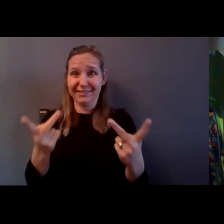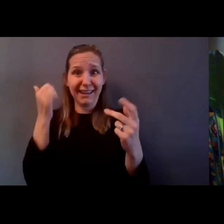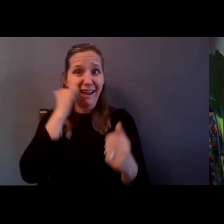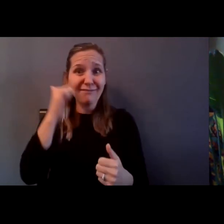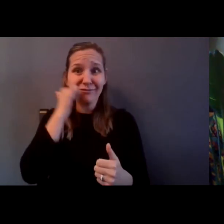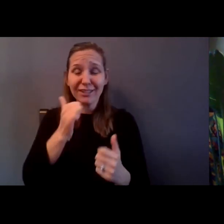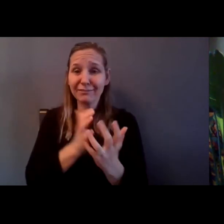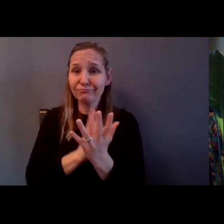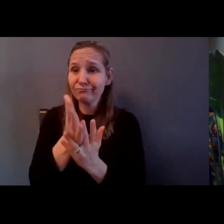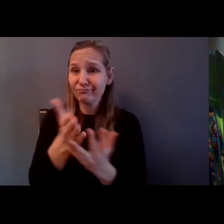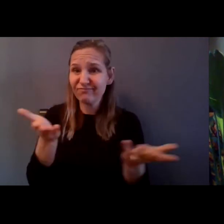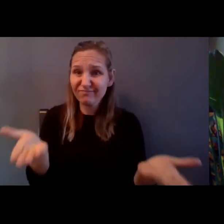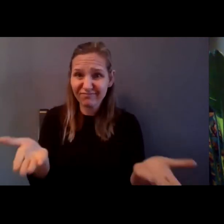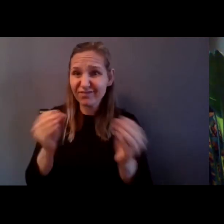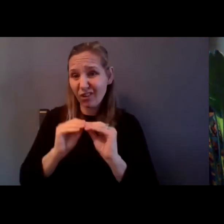within this city.